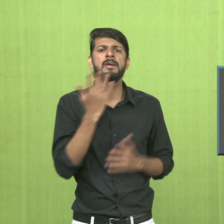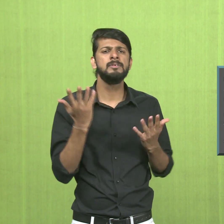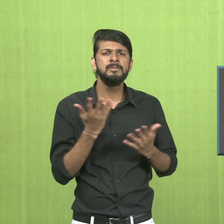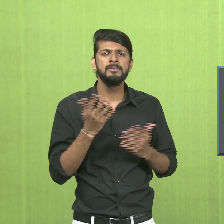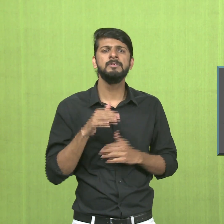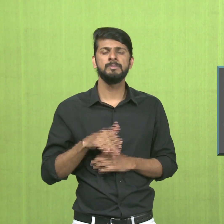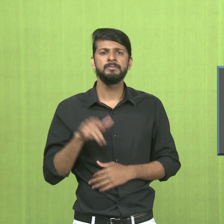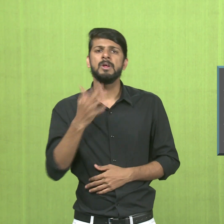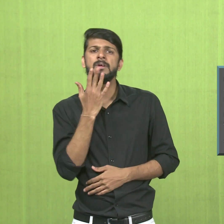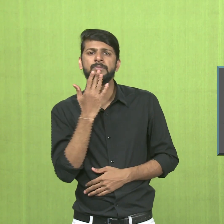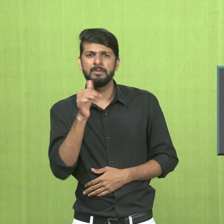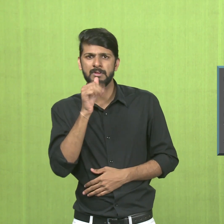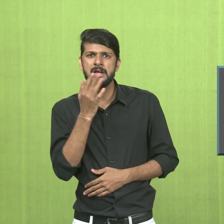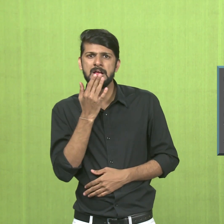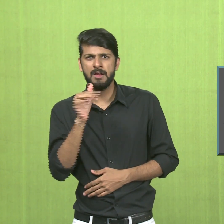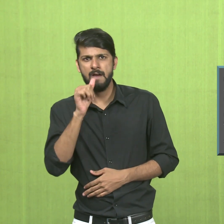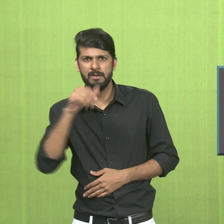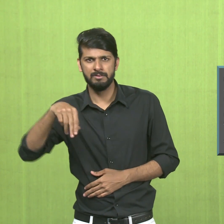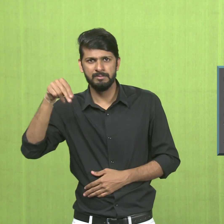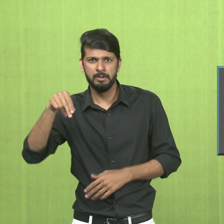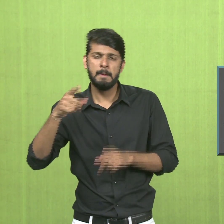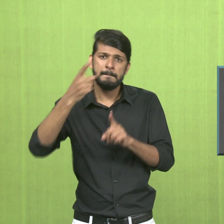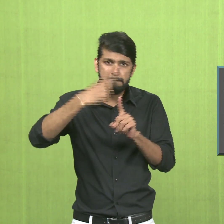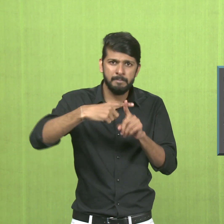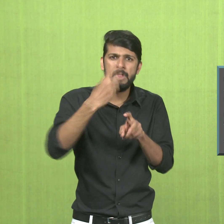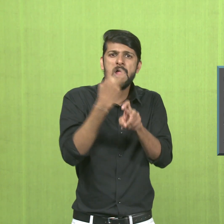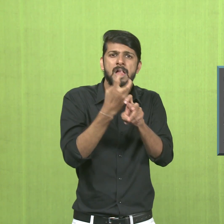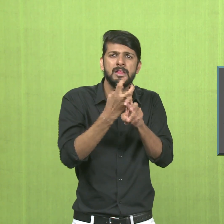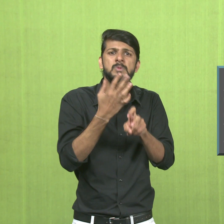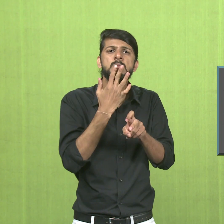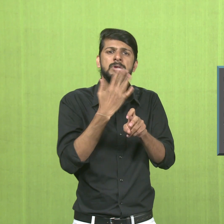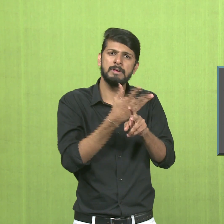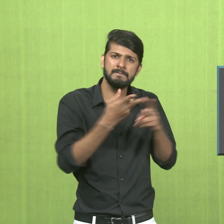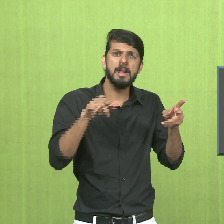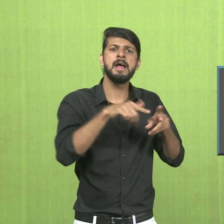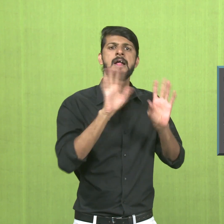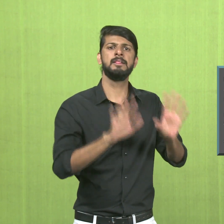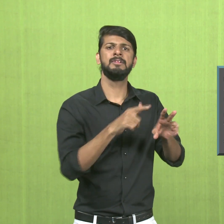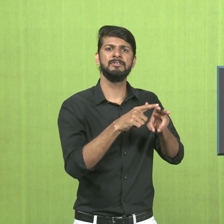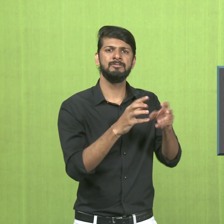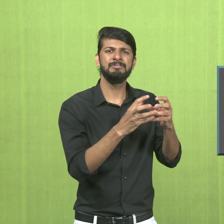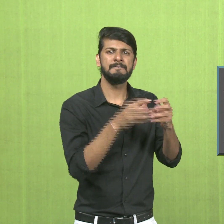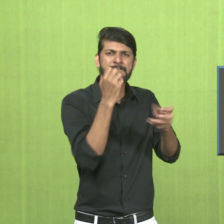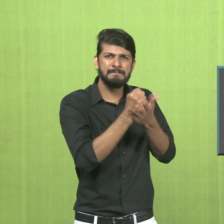deity Pithora. The medium is watercolor as well as mineral colors.